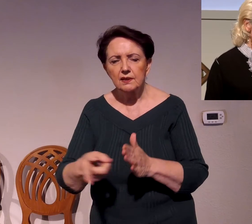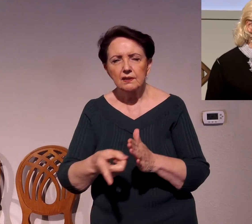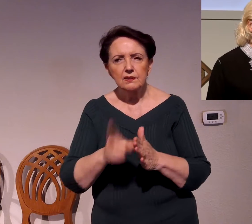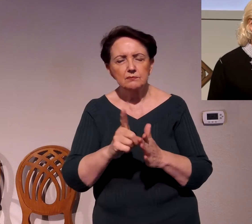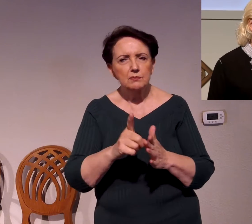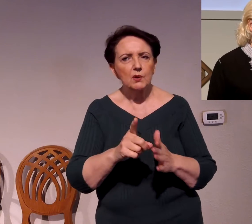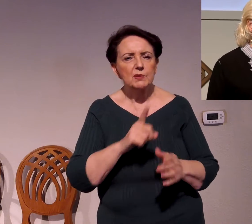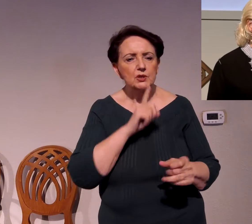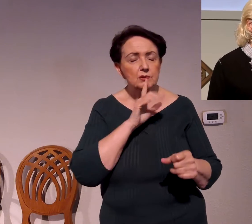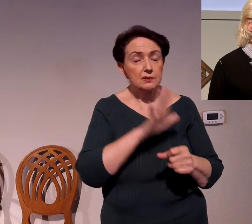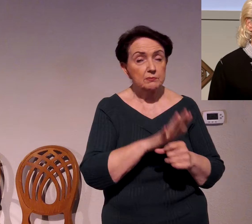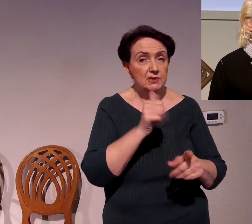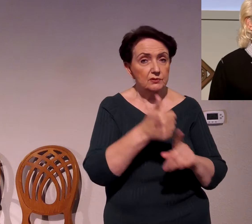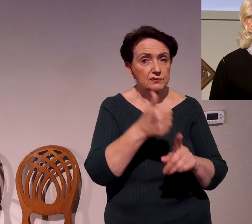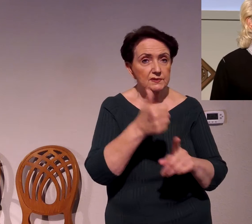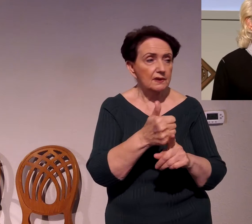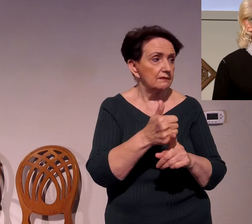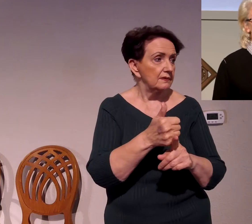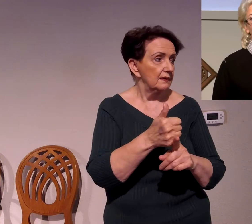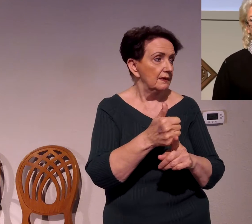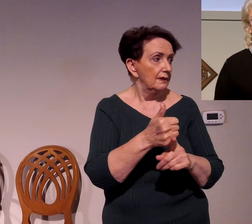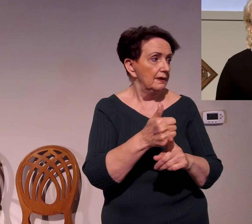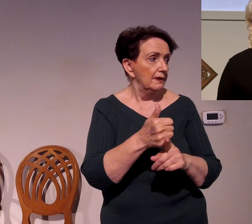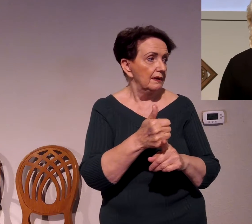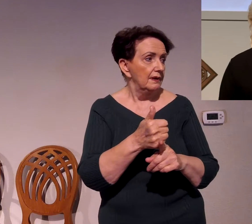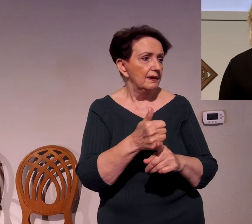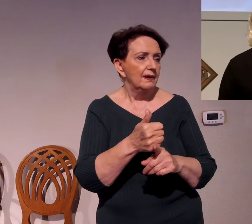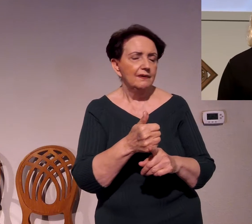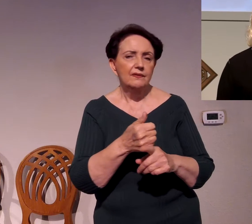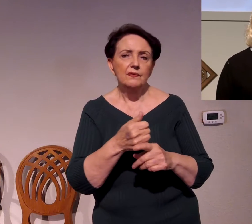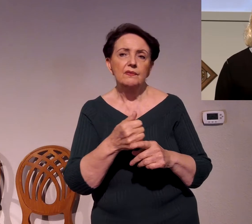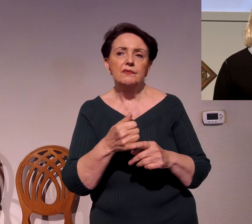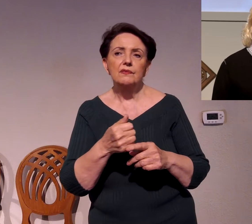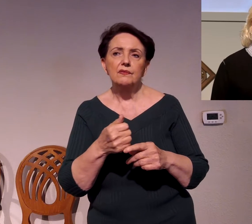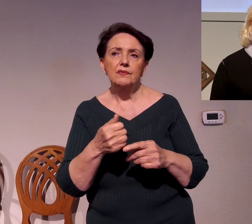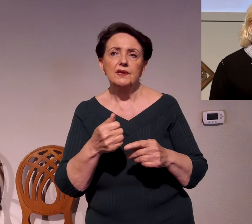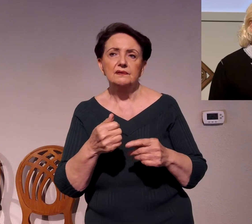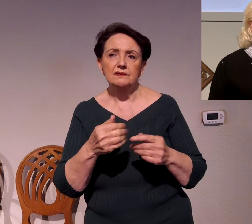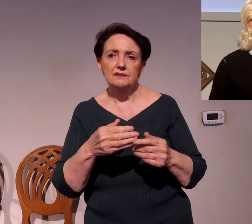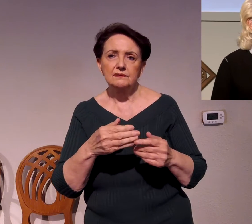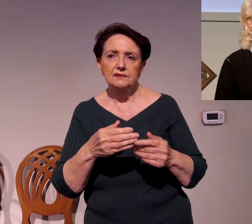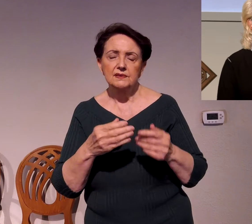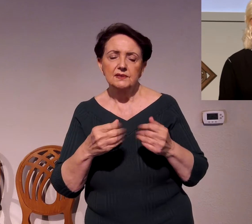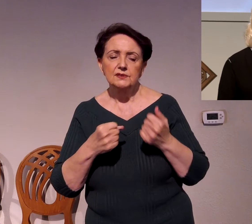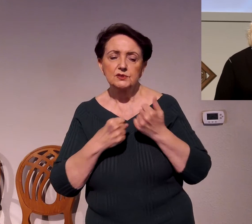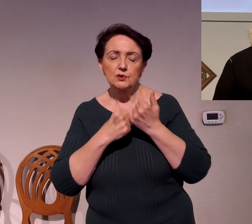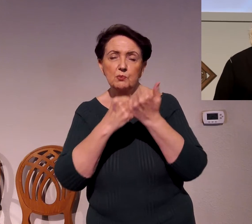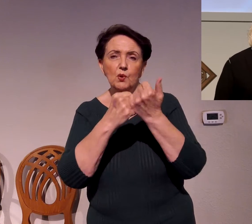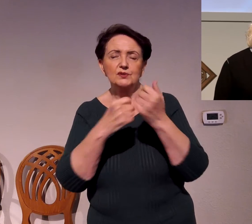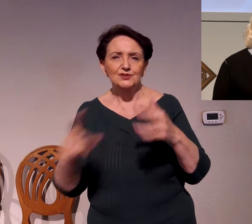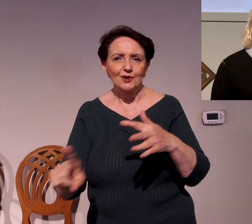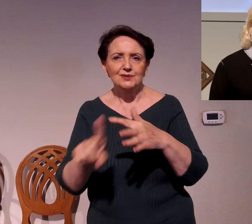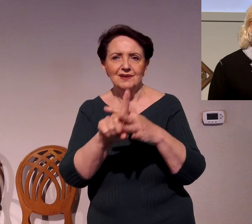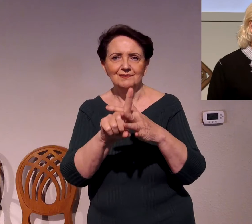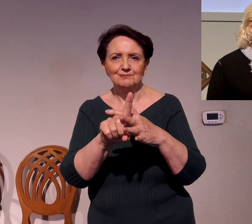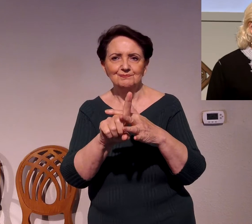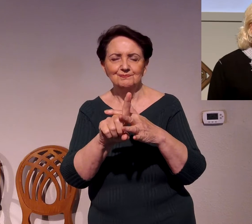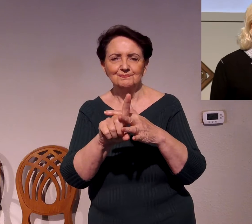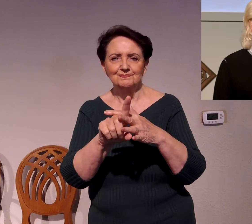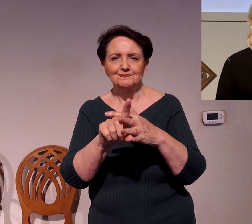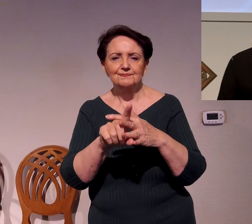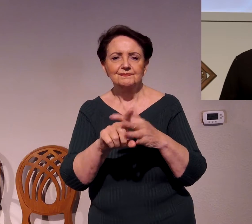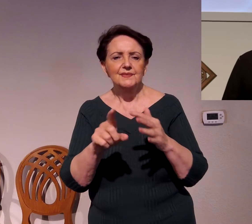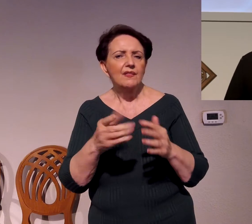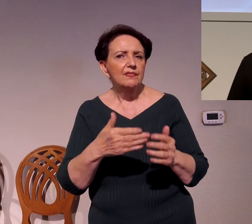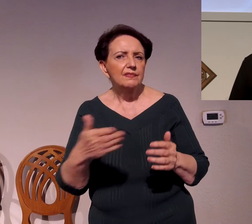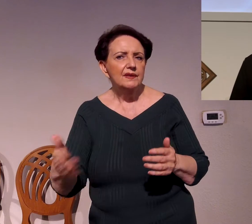definitely commits oneself, then providence moves too. All sorts of things occur to help one